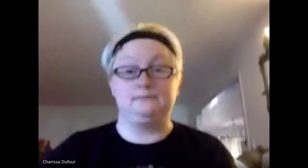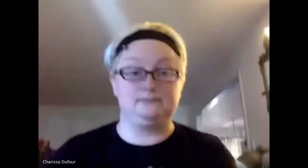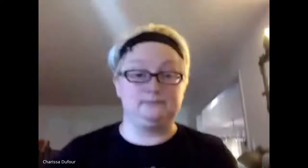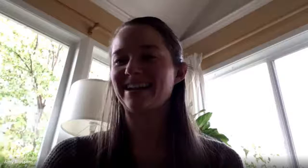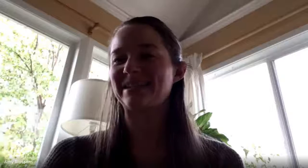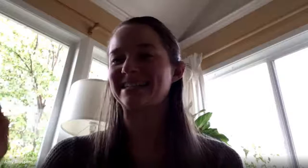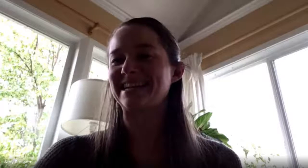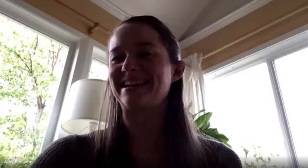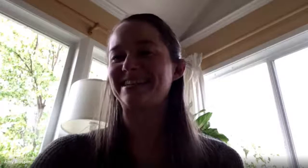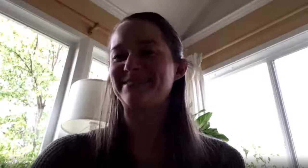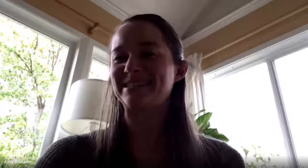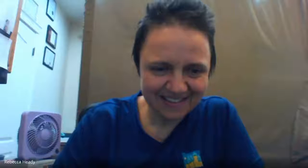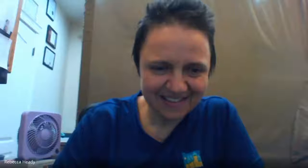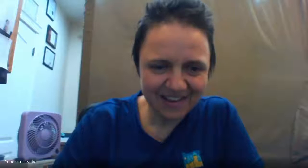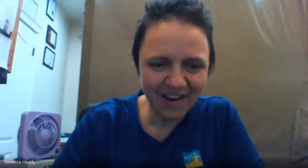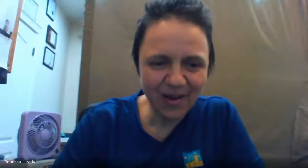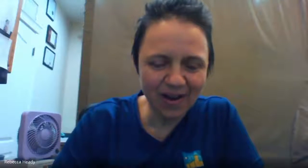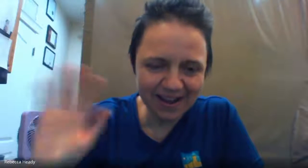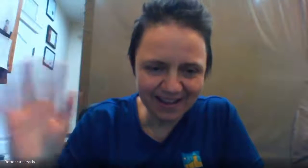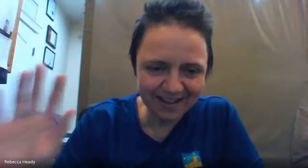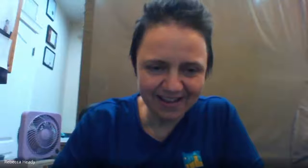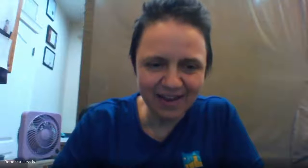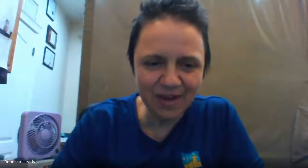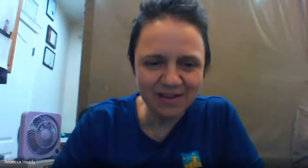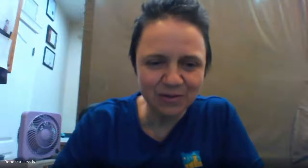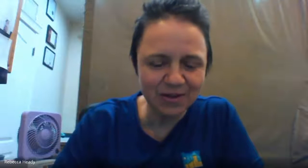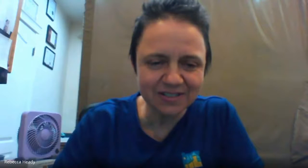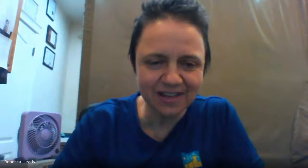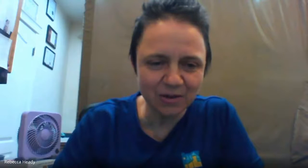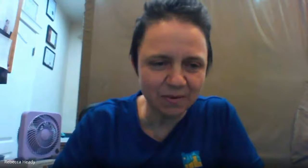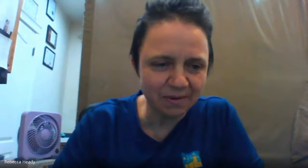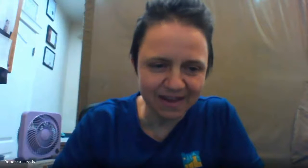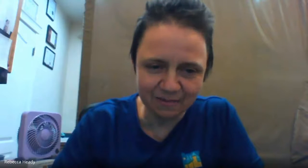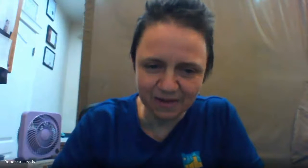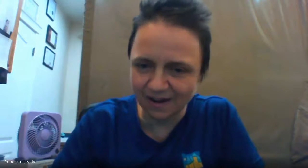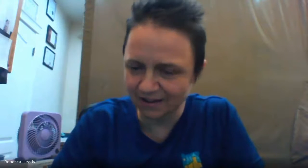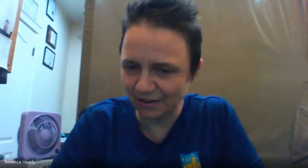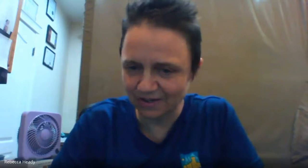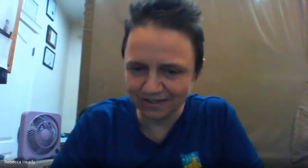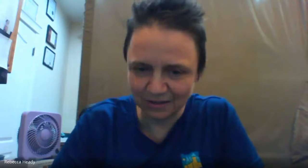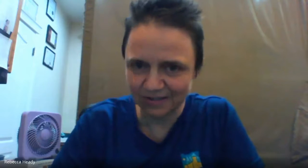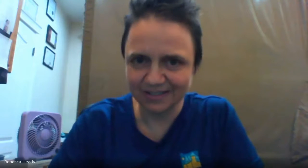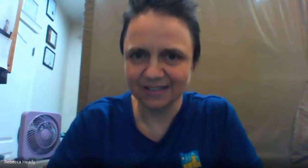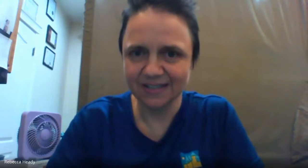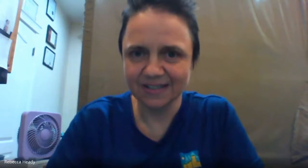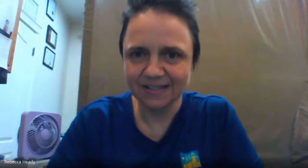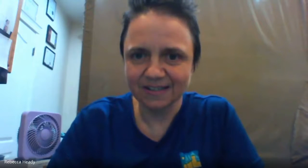Hi, I'm actually Ellie. I'm just on someone else's Oh, side. hi, Ellie. I thought you looked like you could be related, but not her, so.